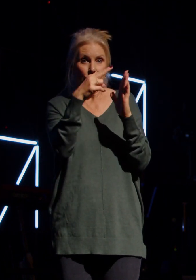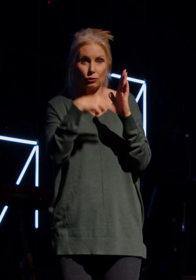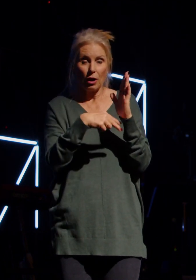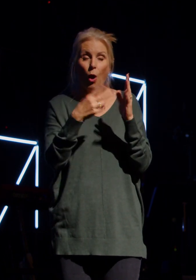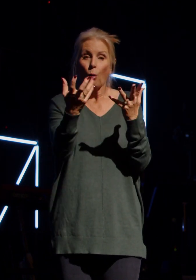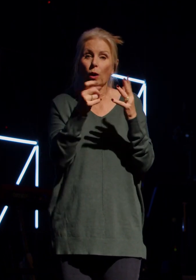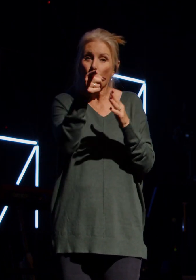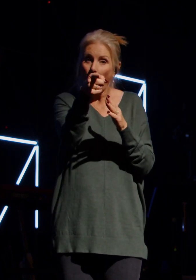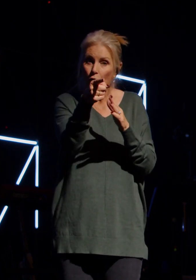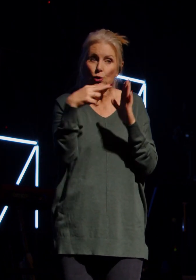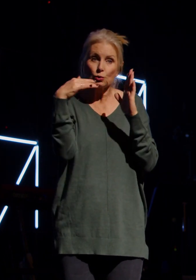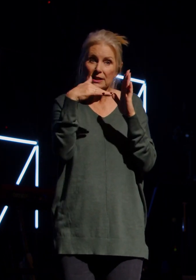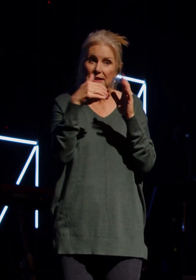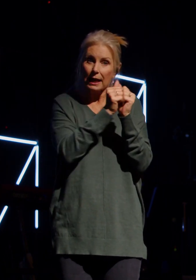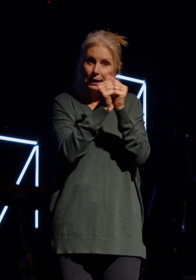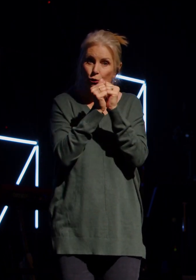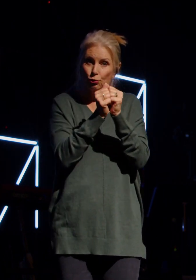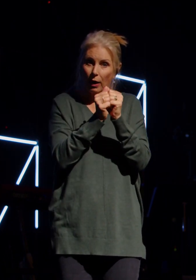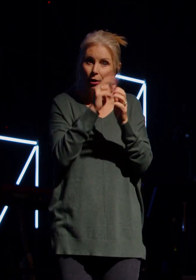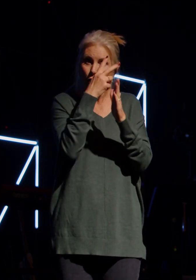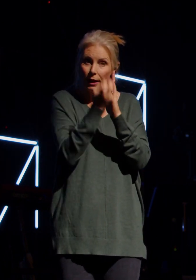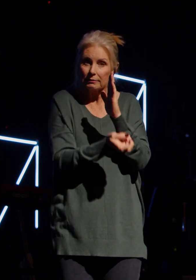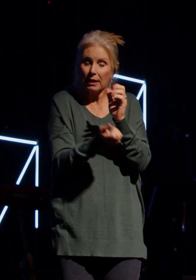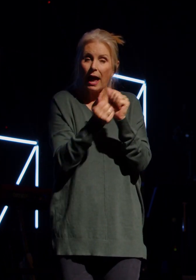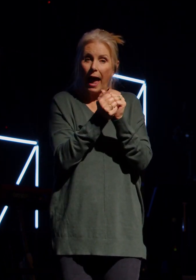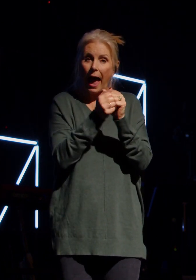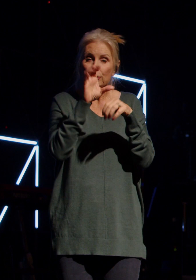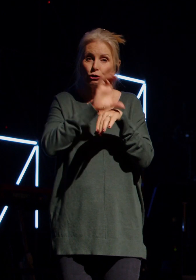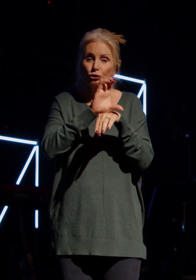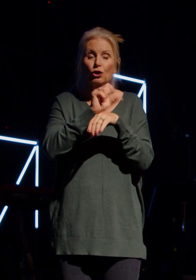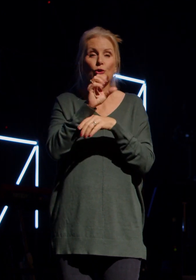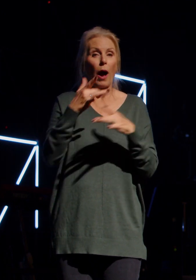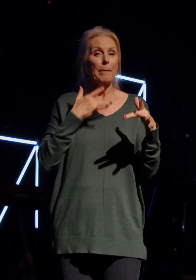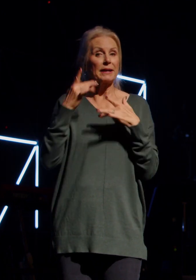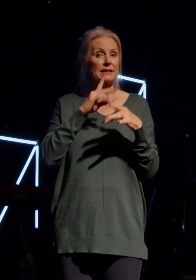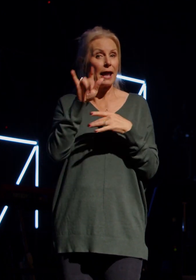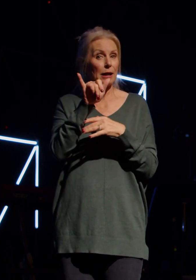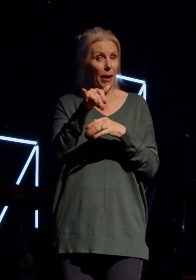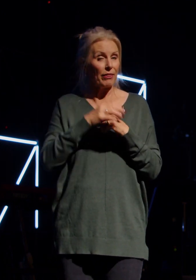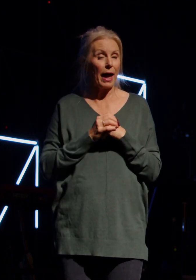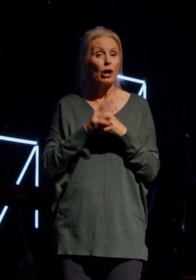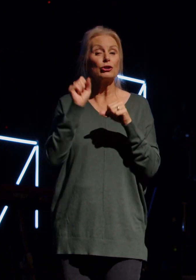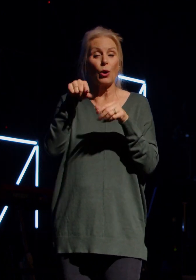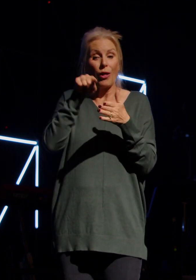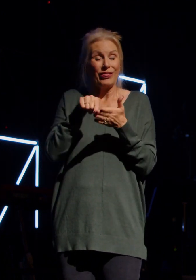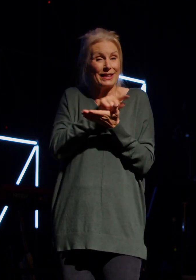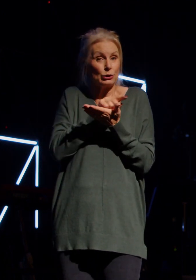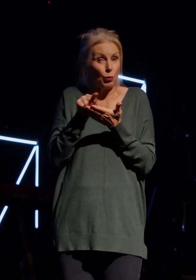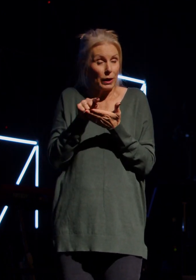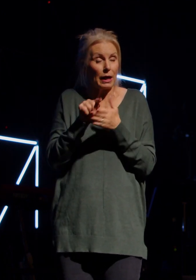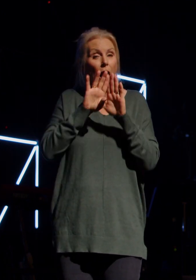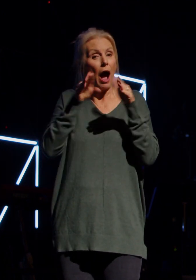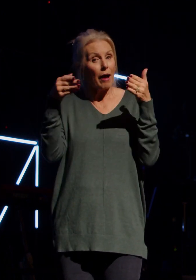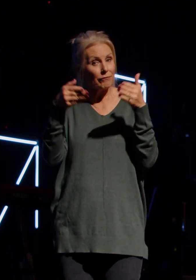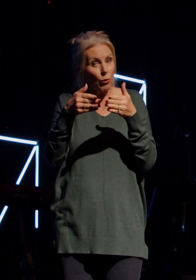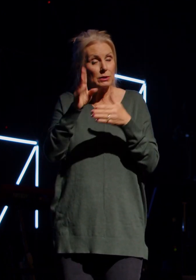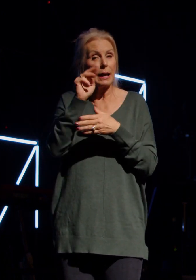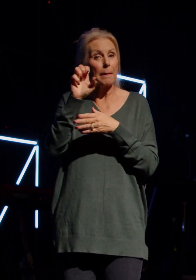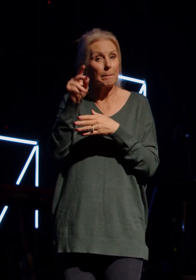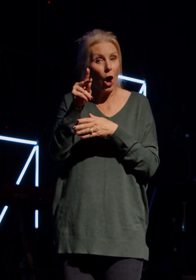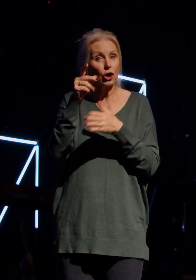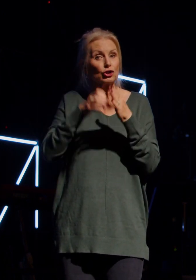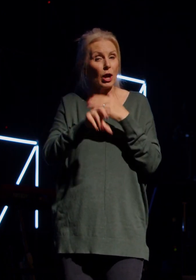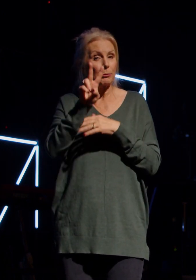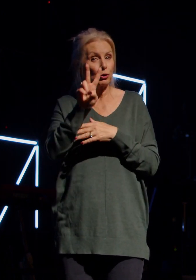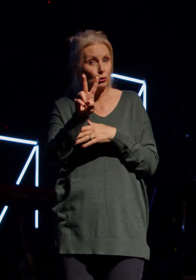as well and study it together as a church. So I'm excited about that. So this week I'm going to be focusing in on Mark chapter